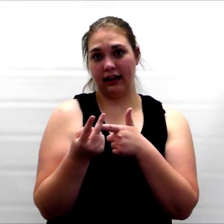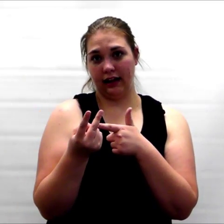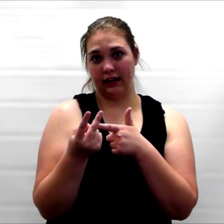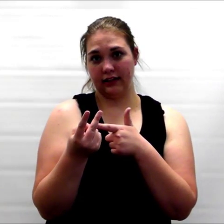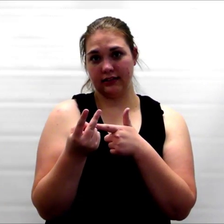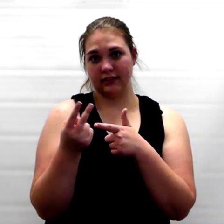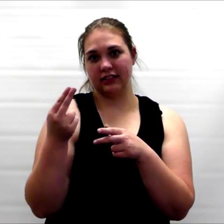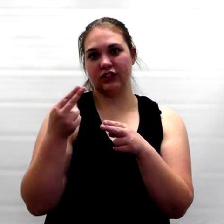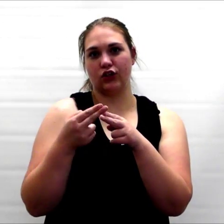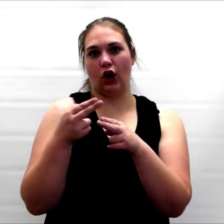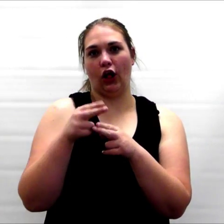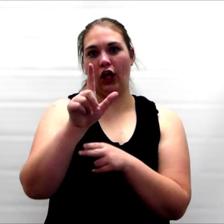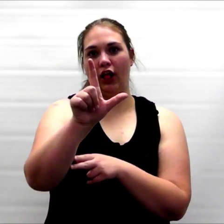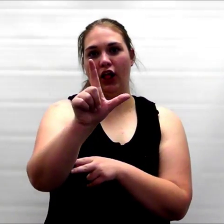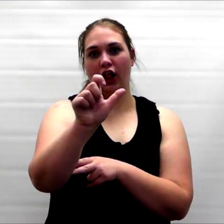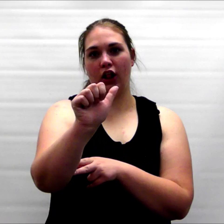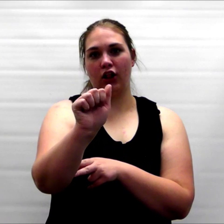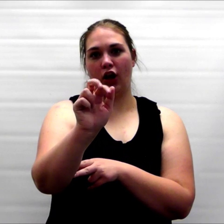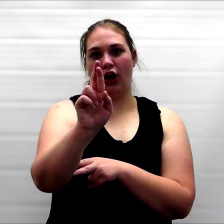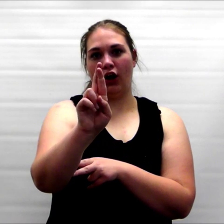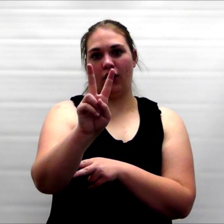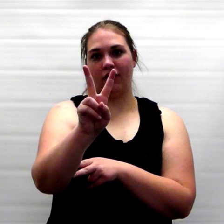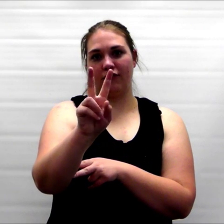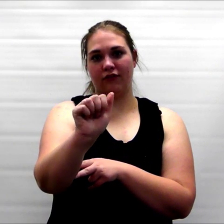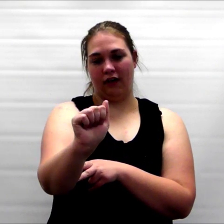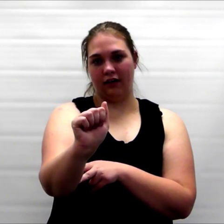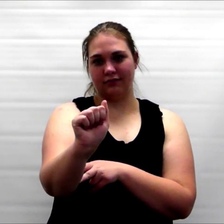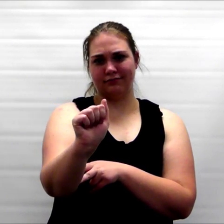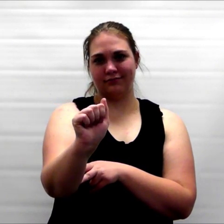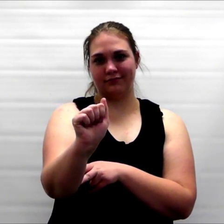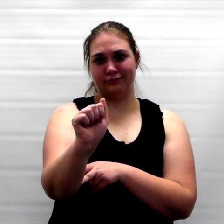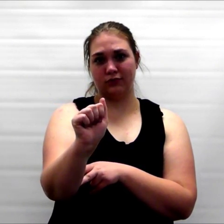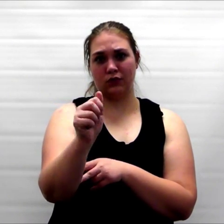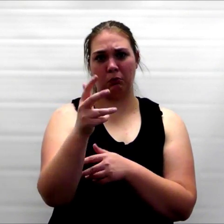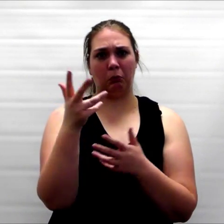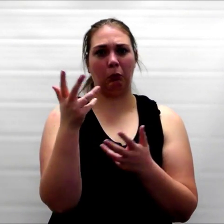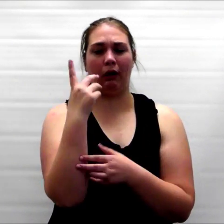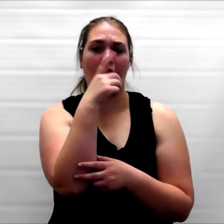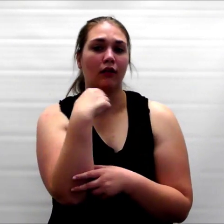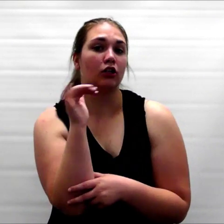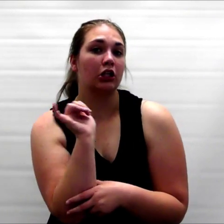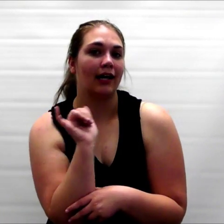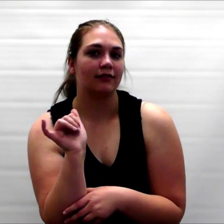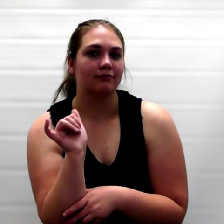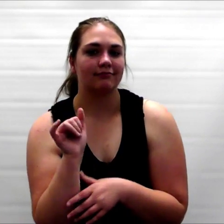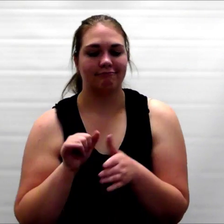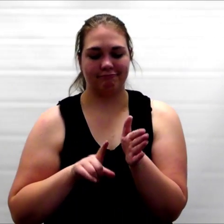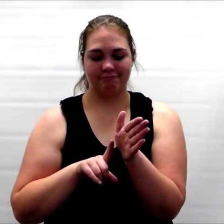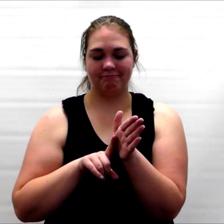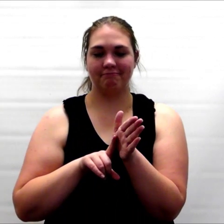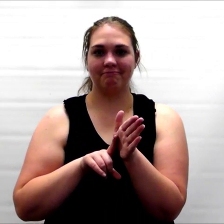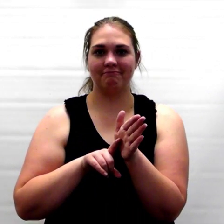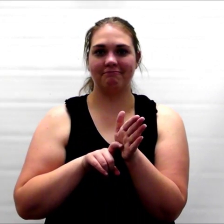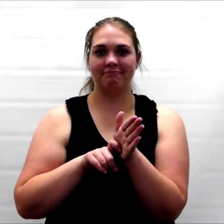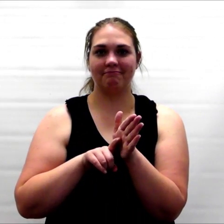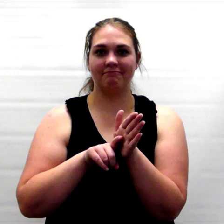The second part of the cycle is called the larva, and it looks like that.